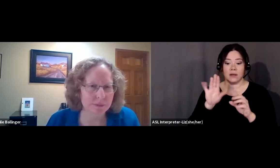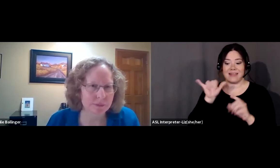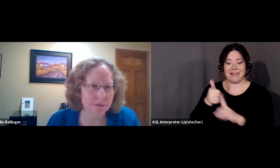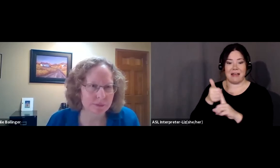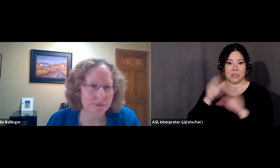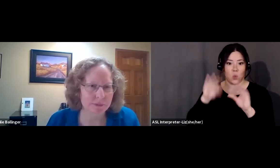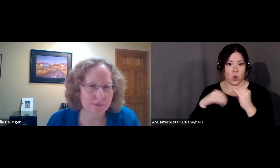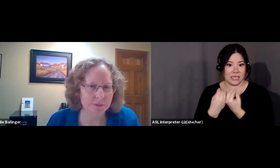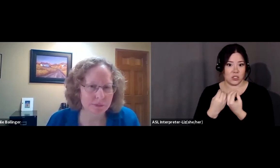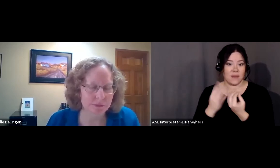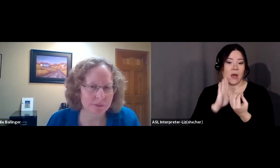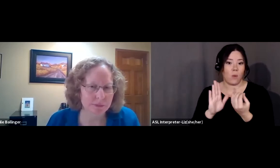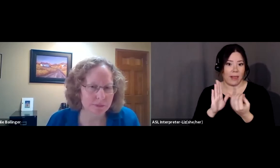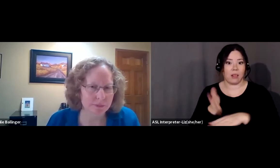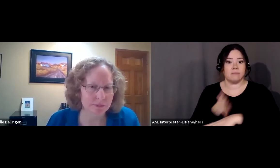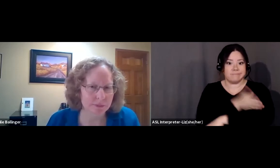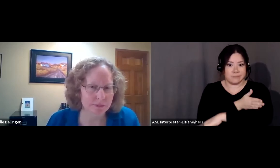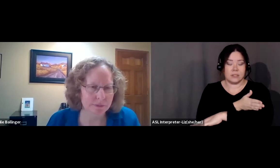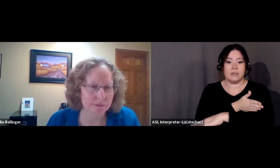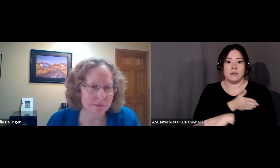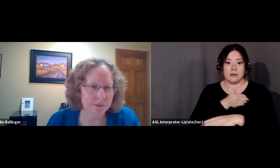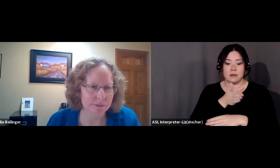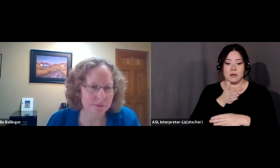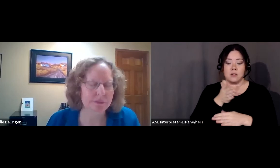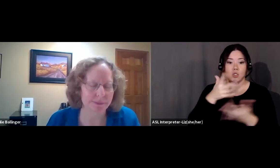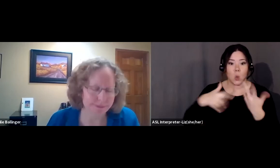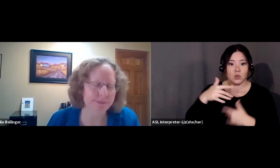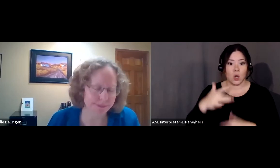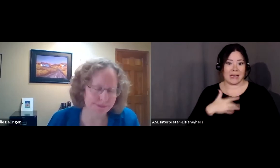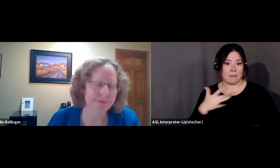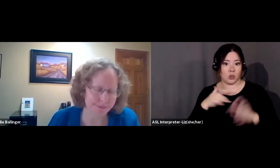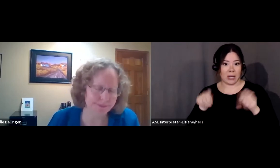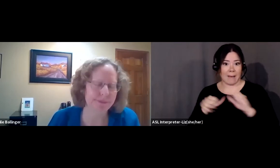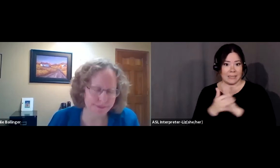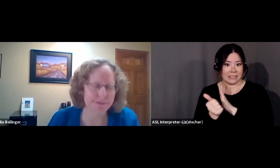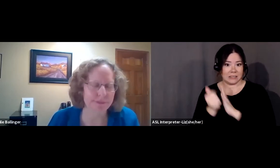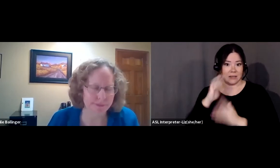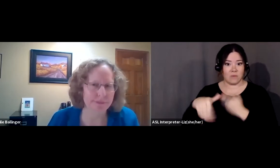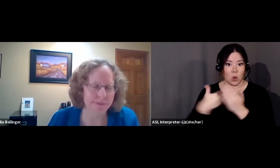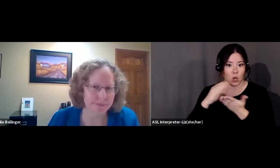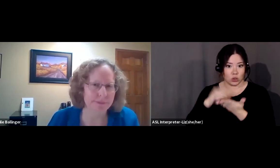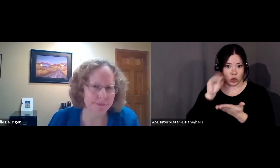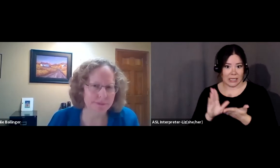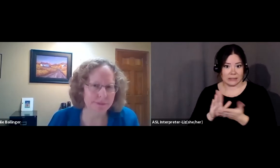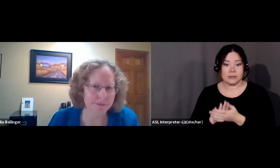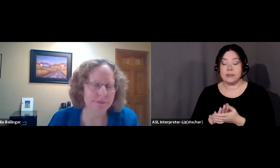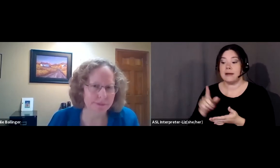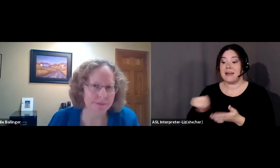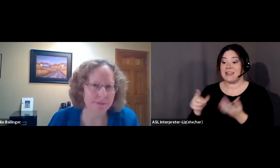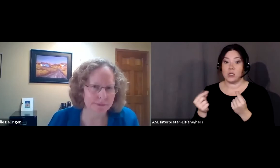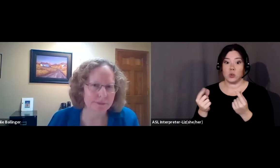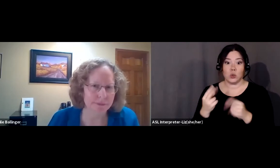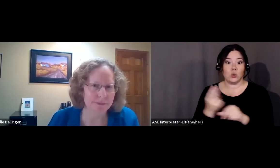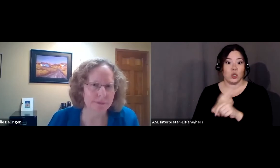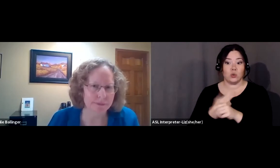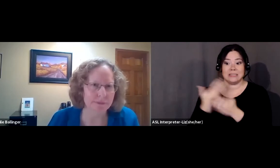of academic, social, and emotional competence for all students. Their mission is to help make evidence-based social and emotional